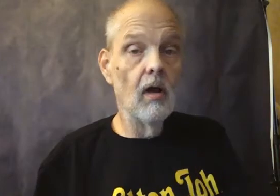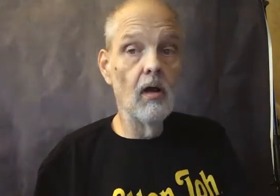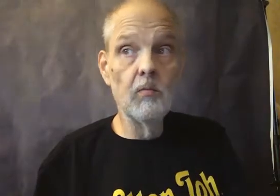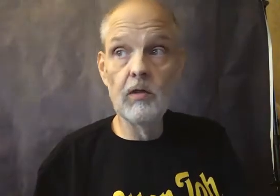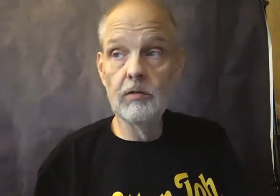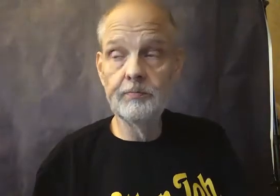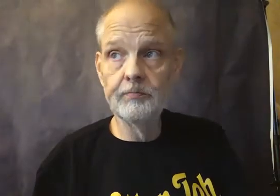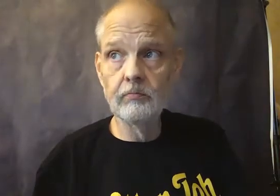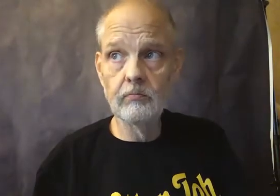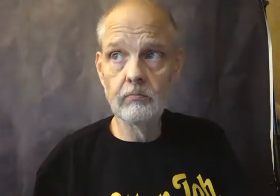Now